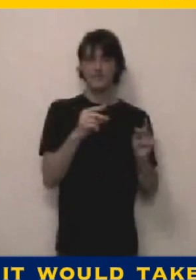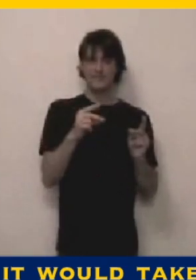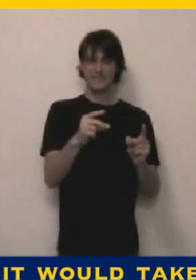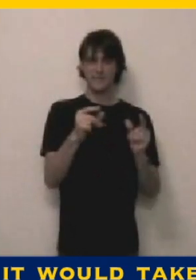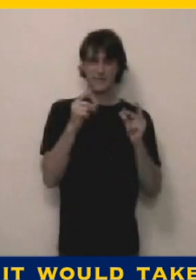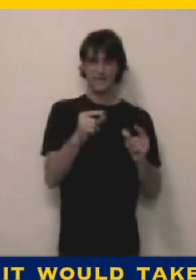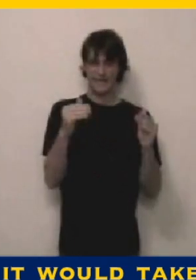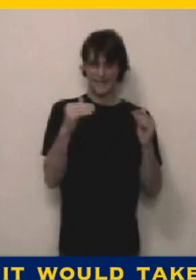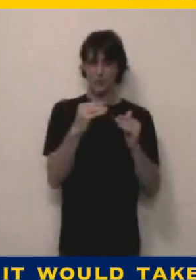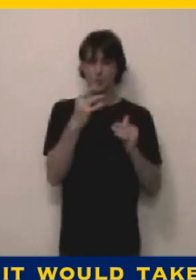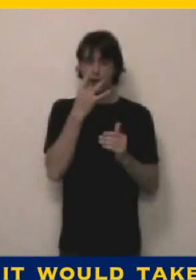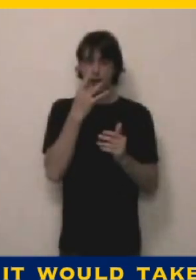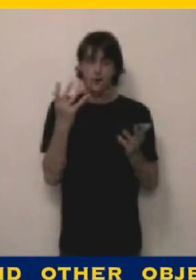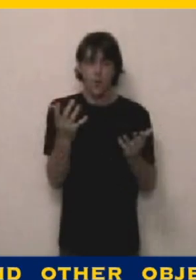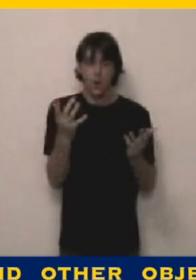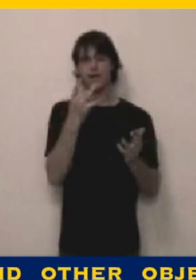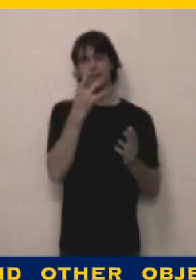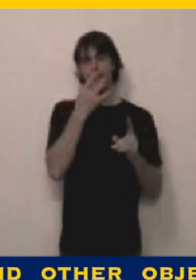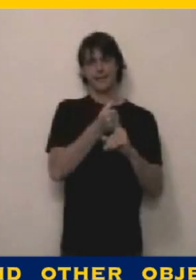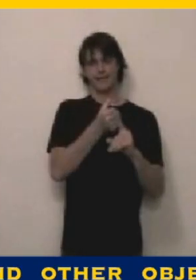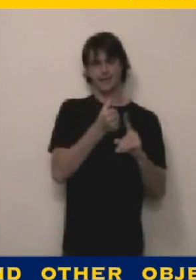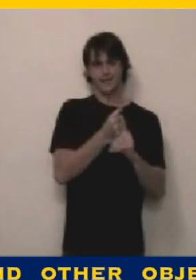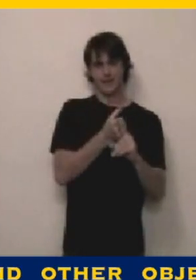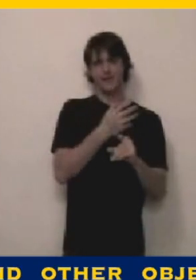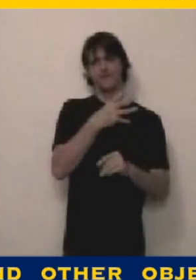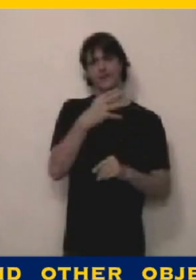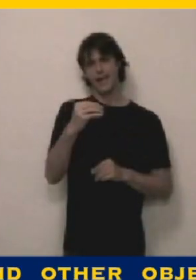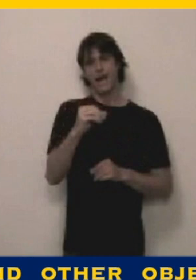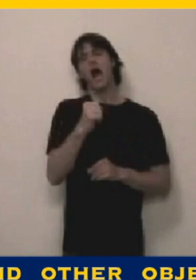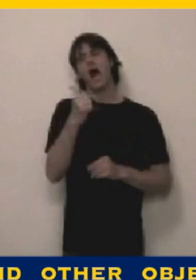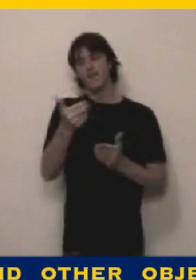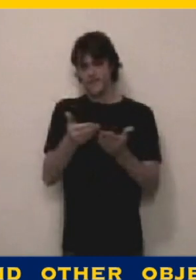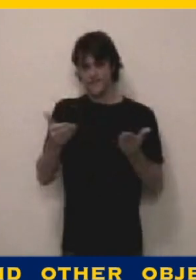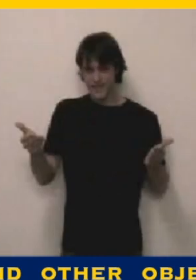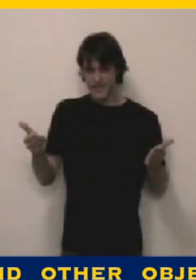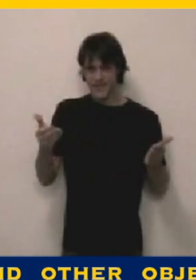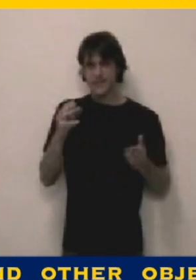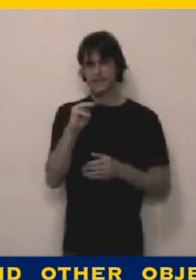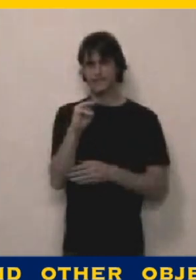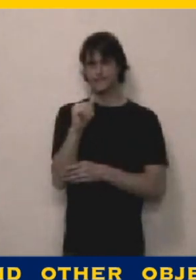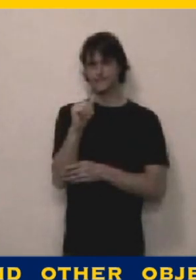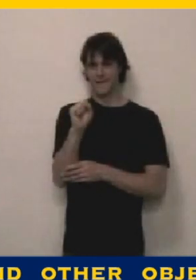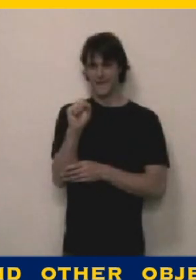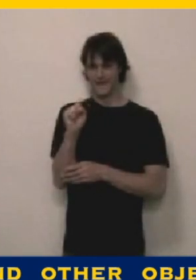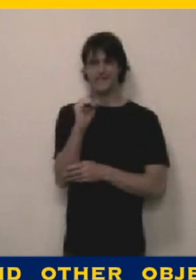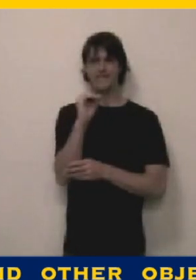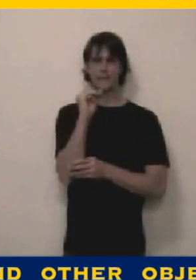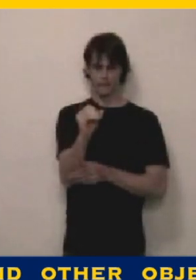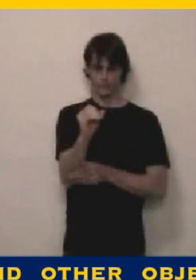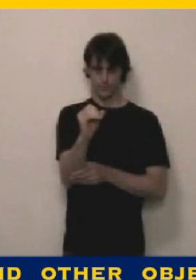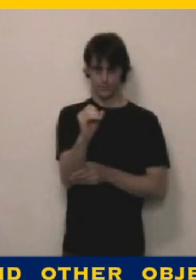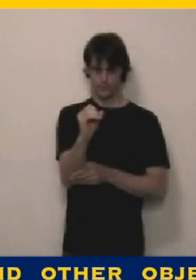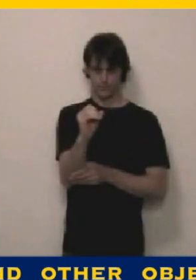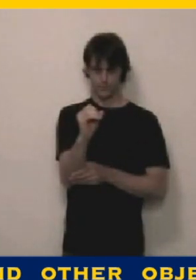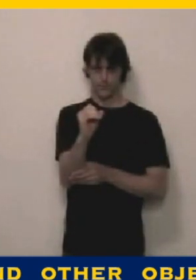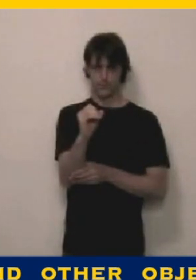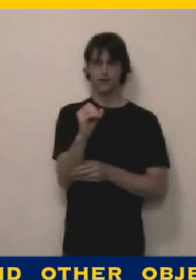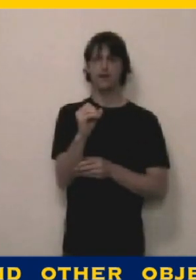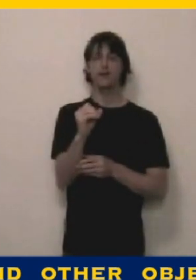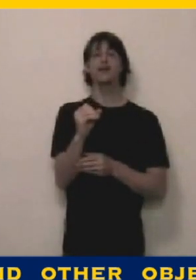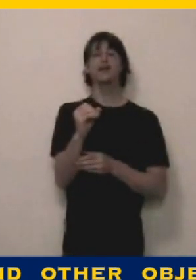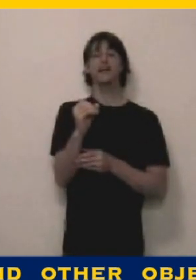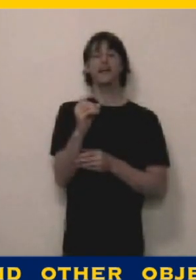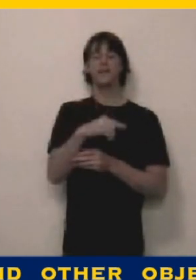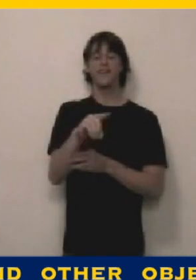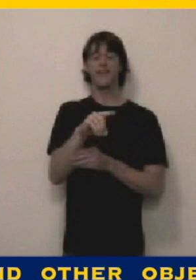object's velocity to that of the speed of light. Only light particles, and other objects with rest masses of 0, can move at the speed of light, and they can